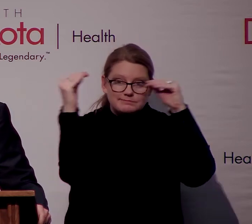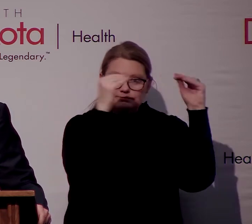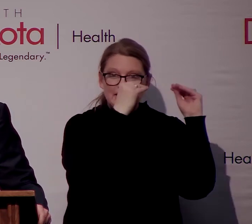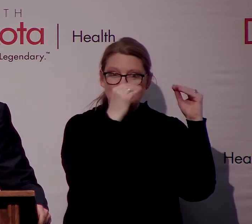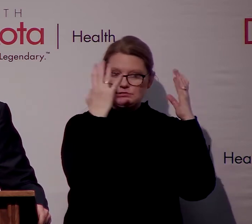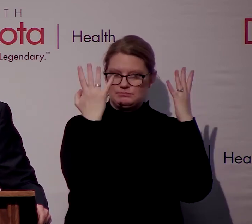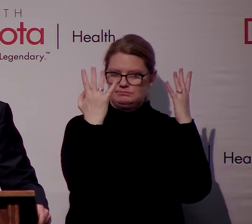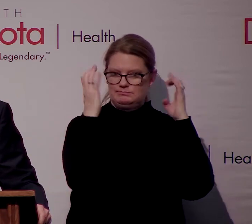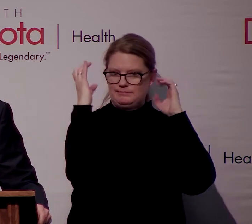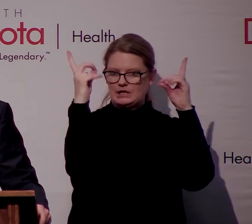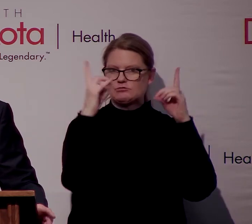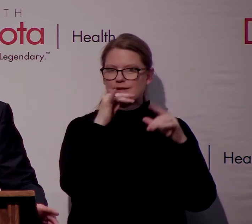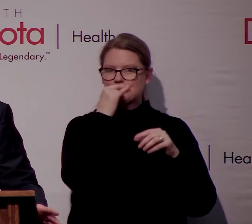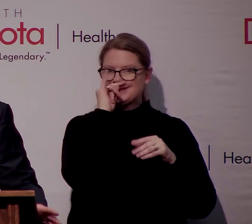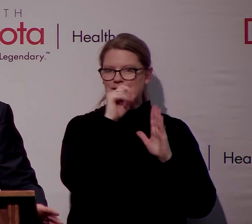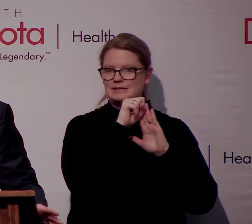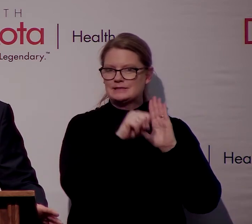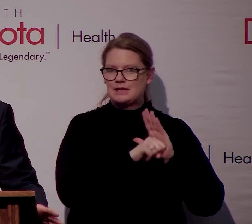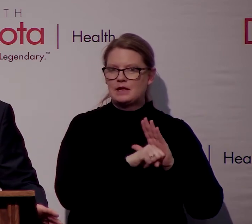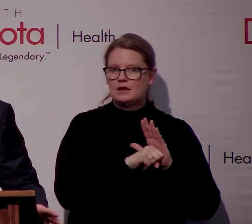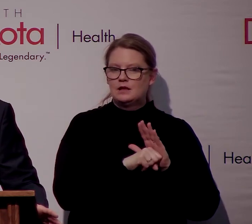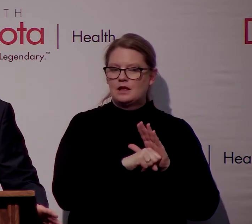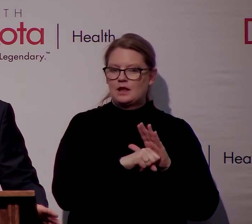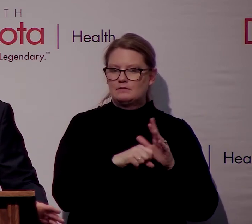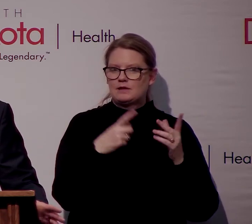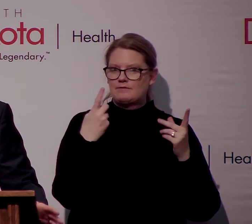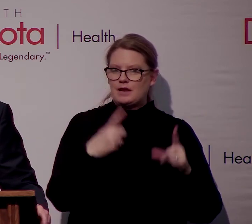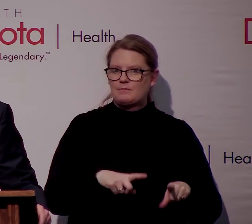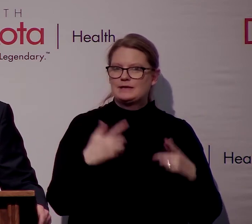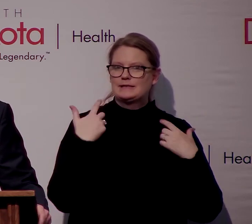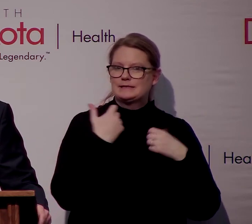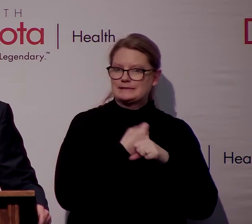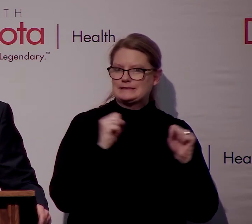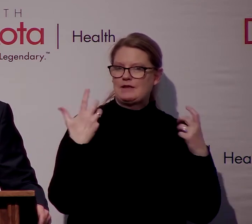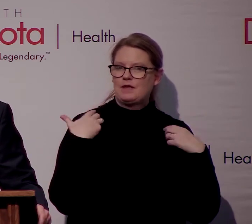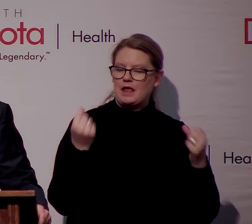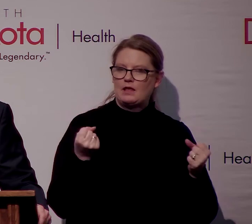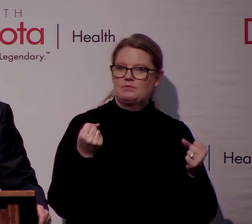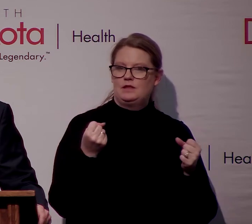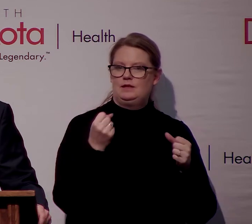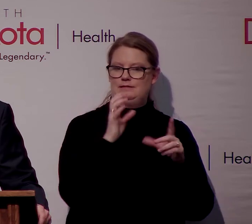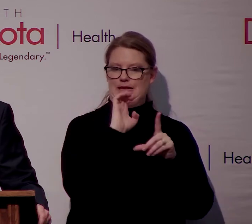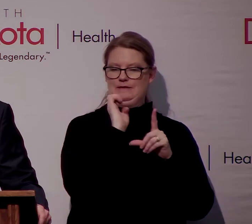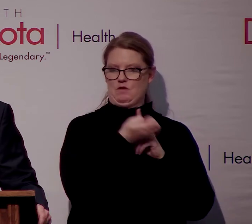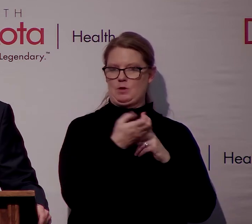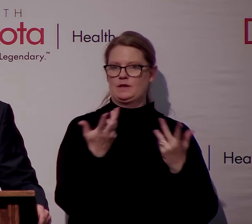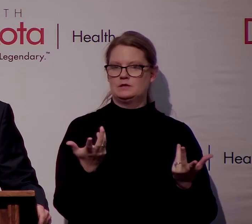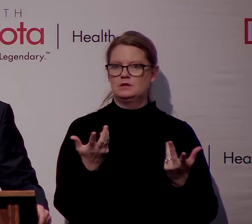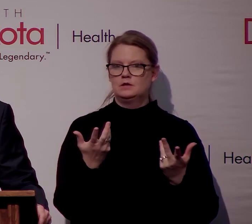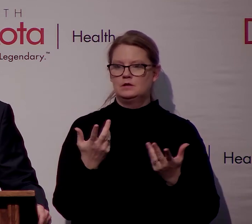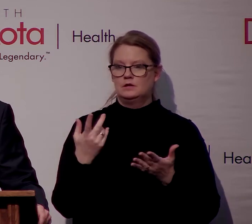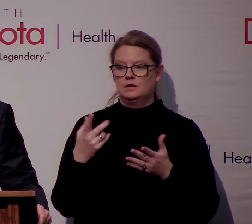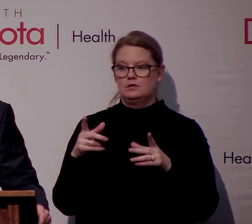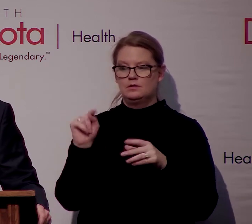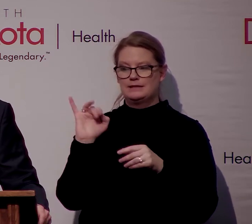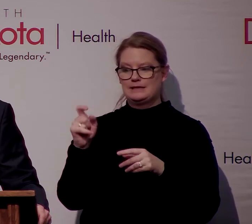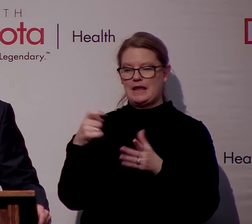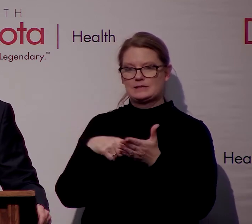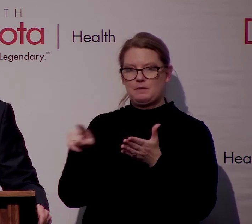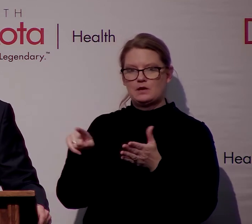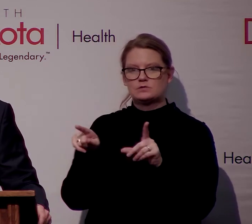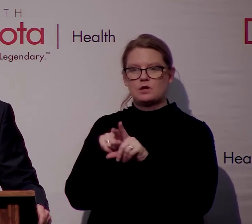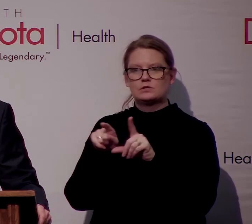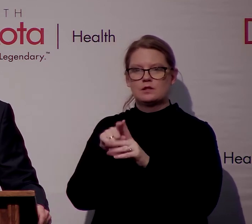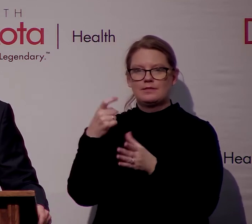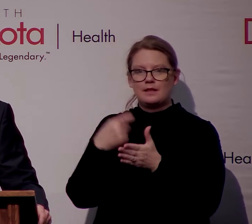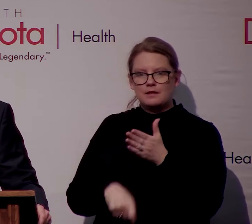and educate them in a safe, healthy environment. We've also got a responsibility to taxpayers, because the cost of running our school systems